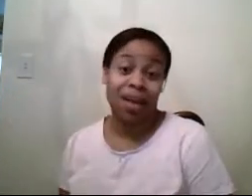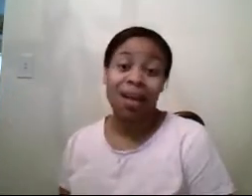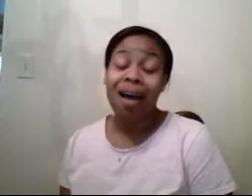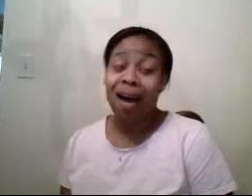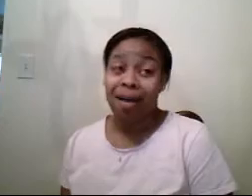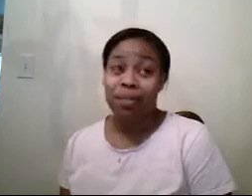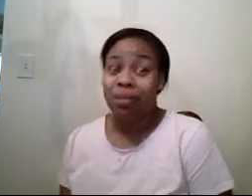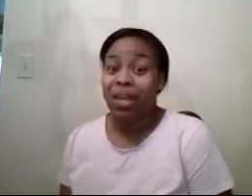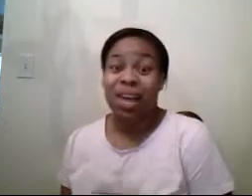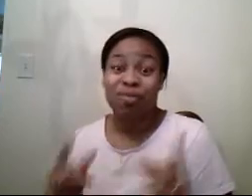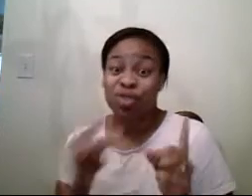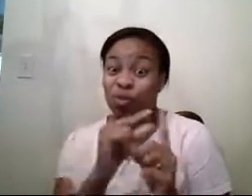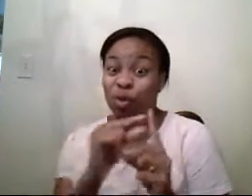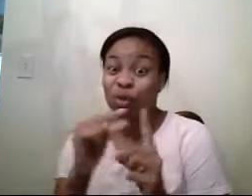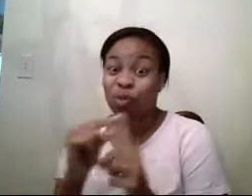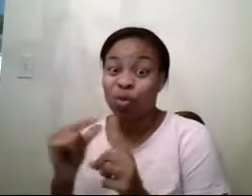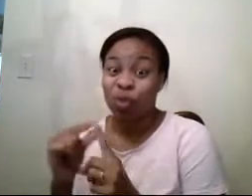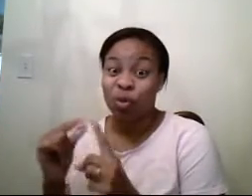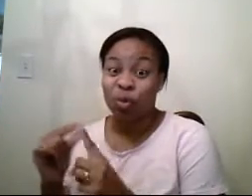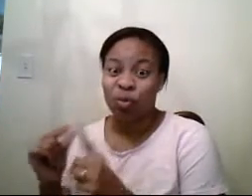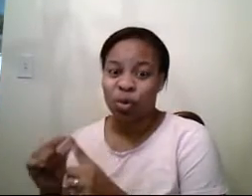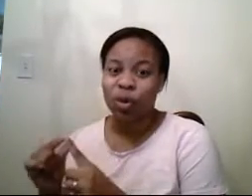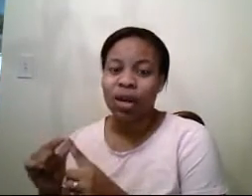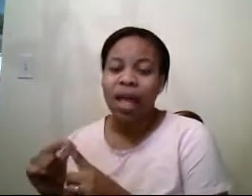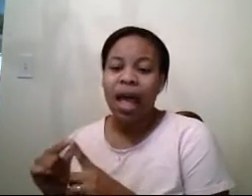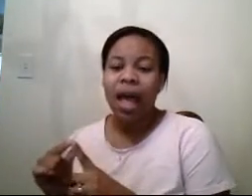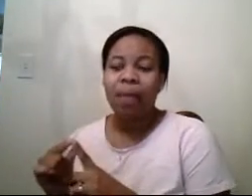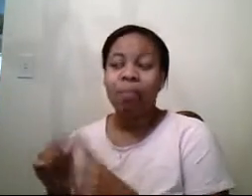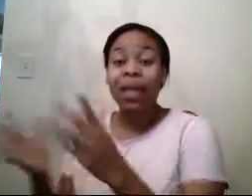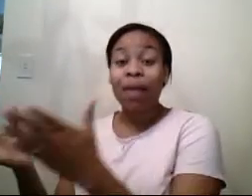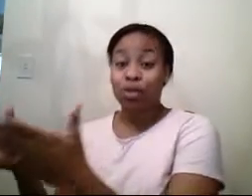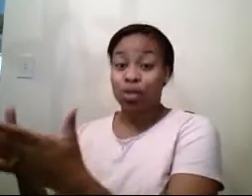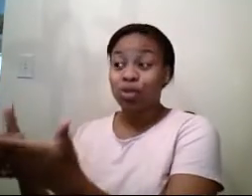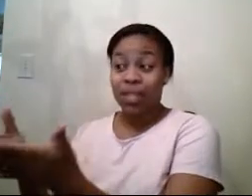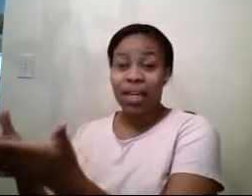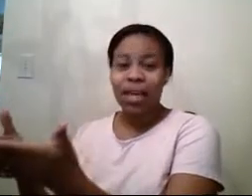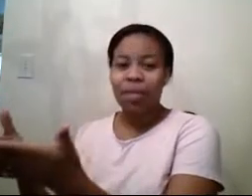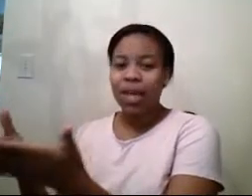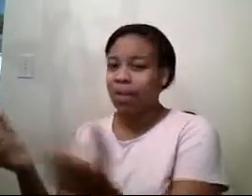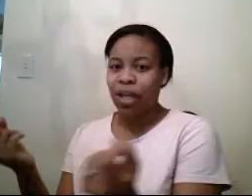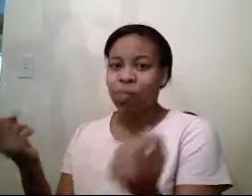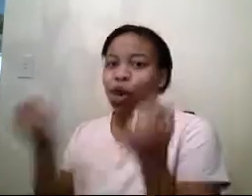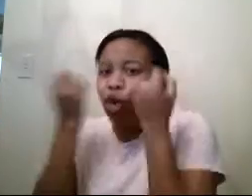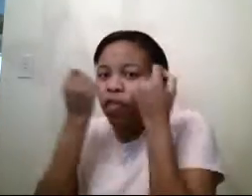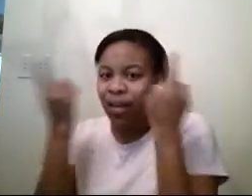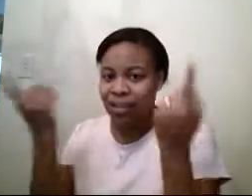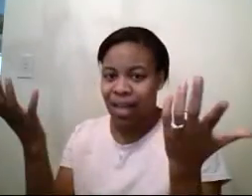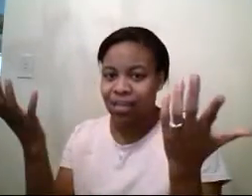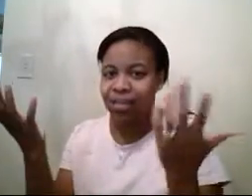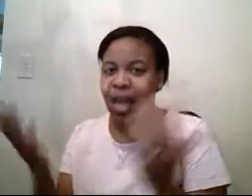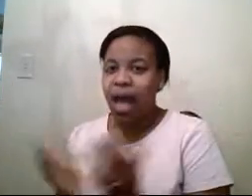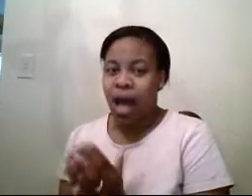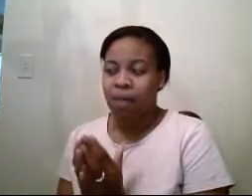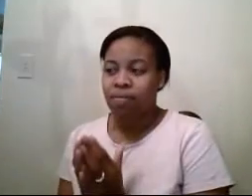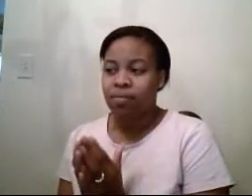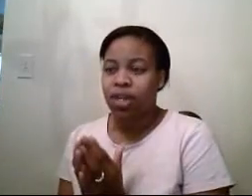about. To me, that was just word, word, word, word, word. Being able to see him, it makes perfect sense.